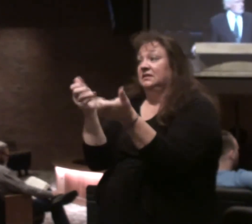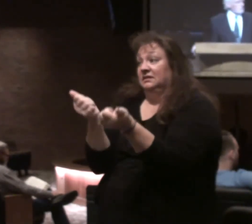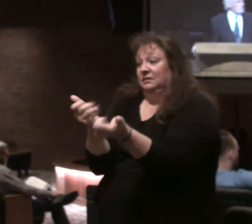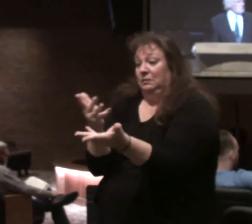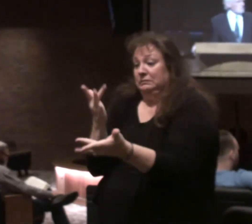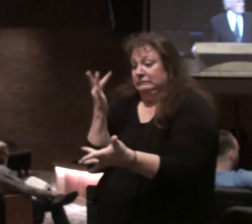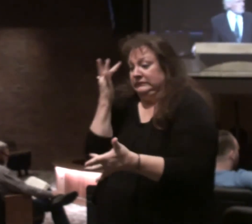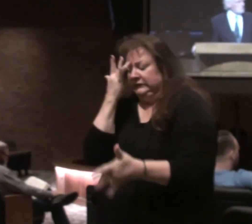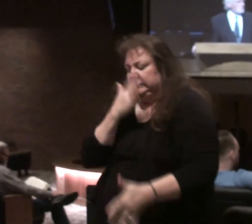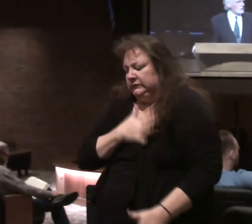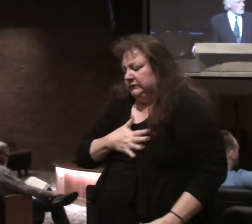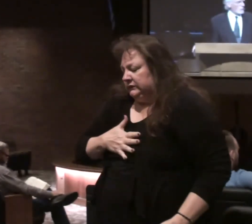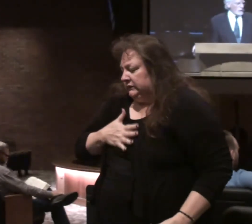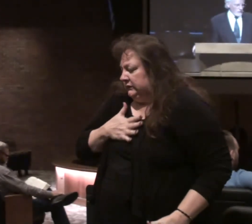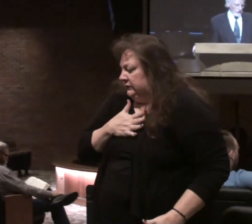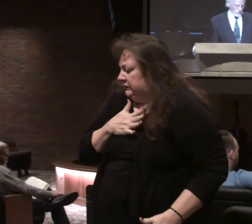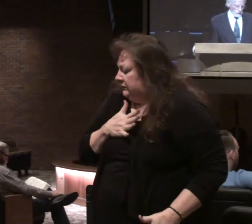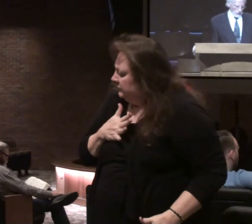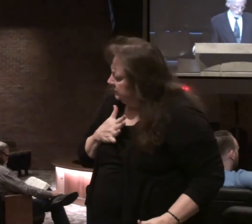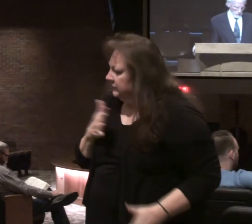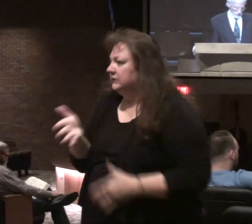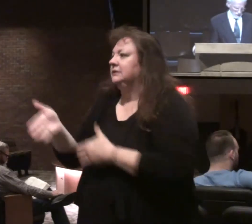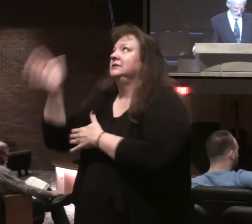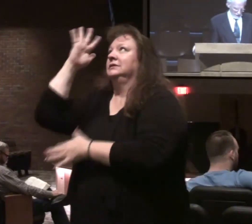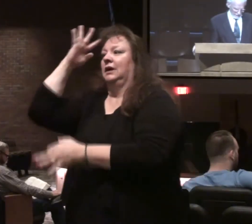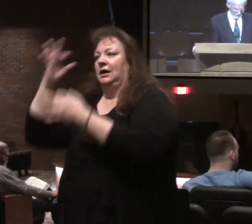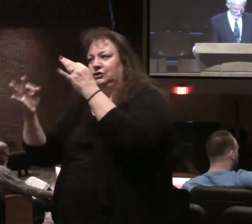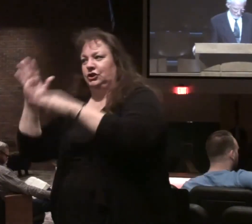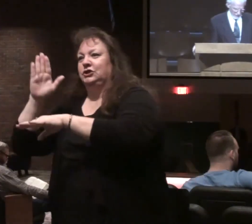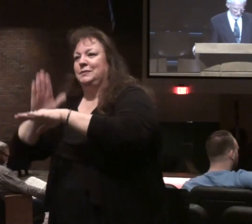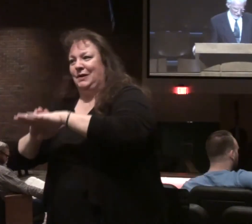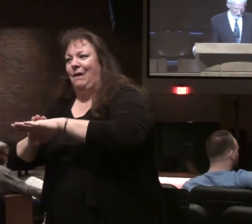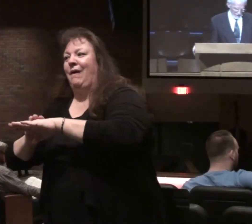bring is part of God's judgment.